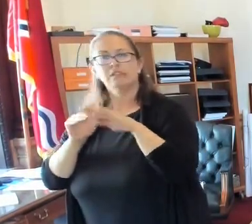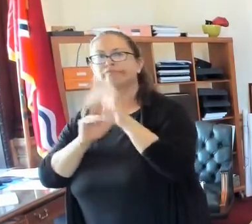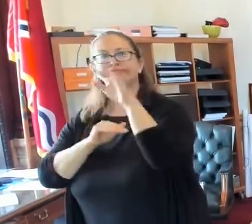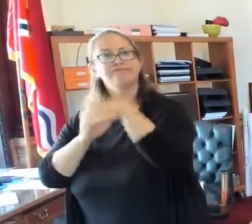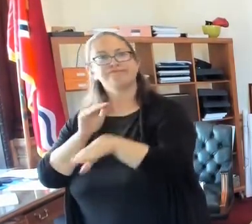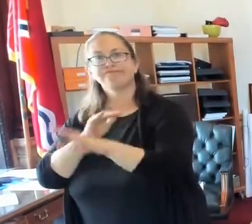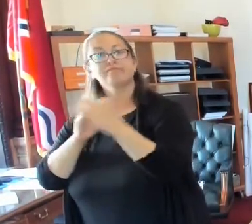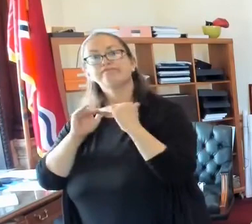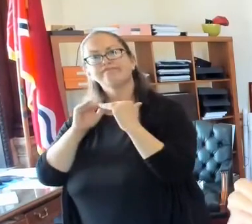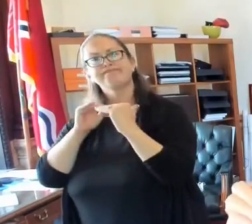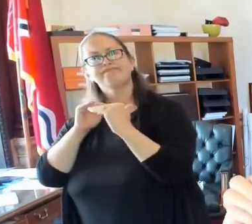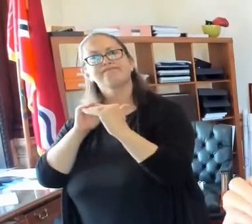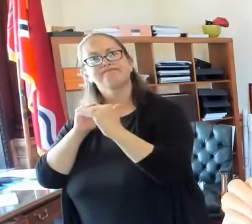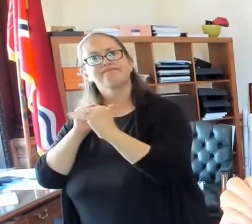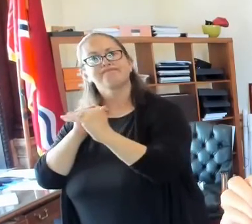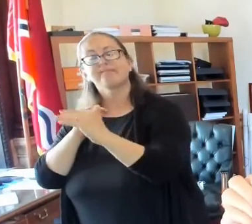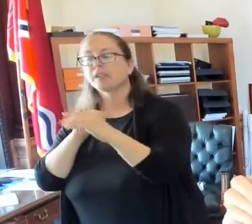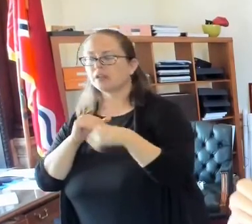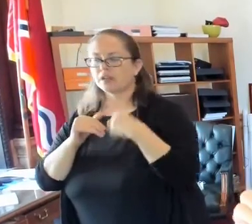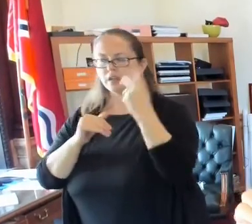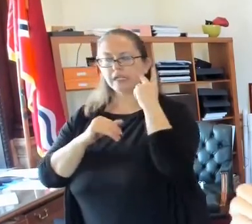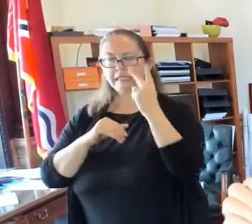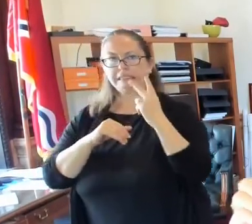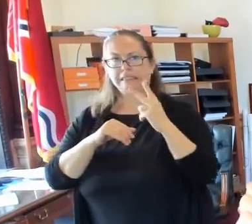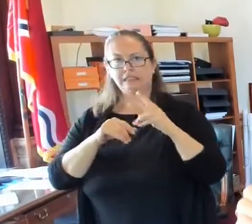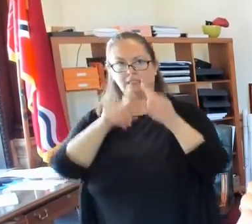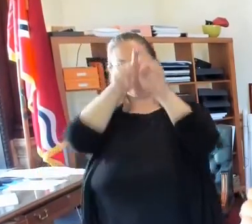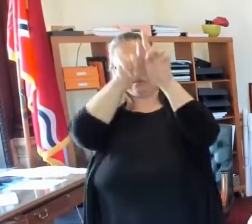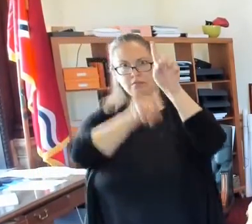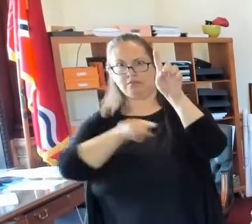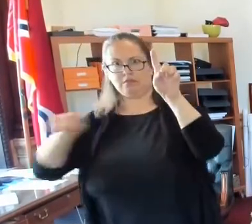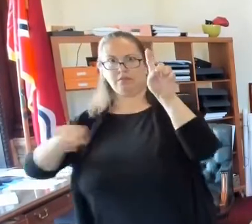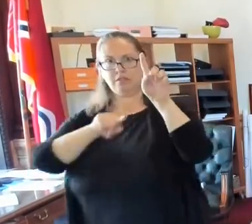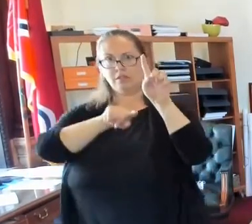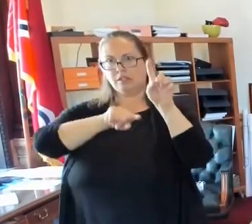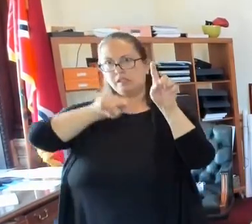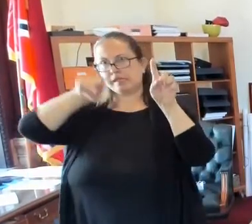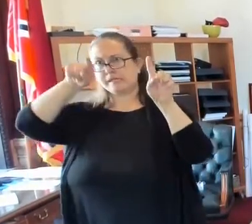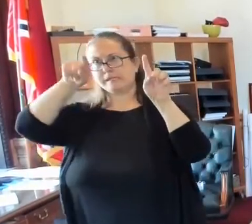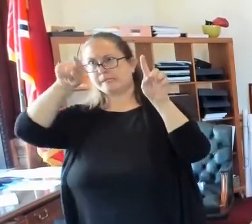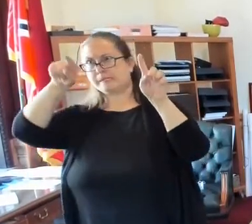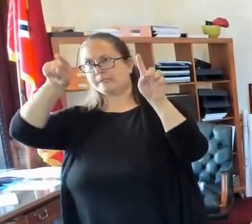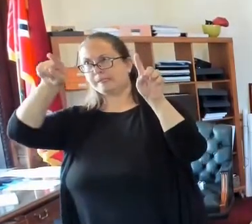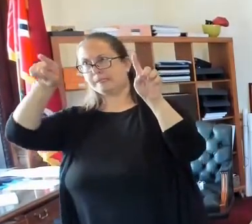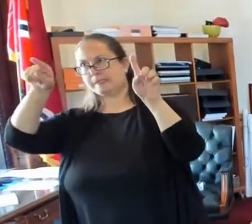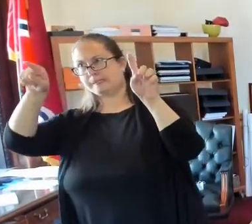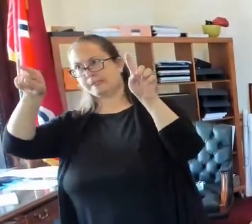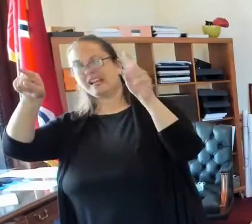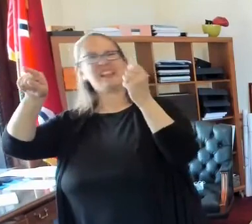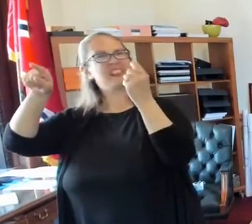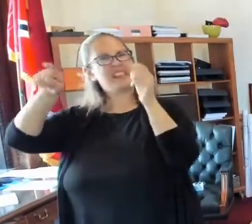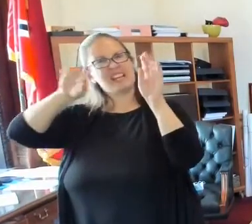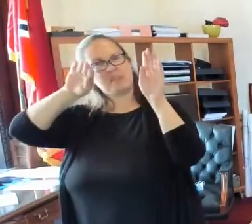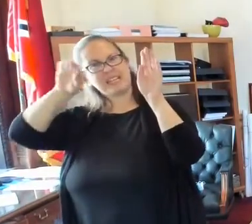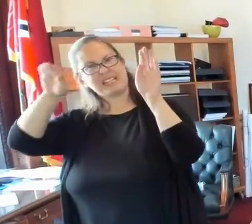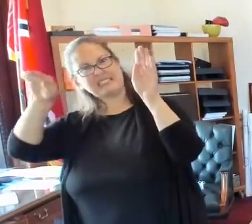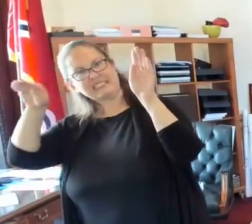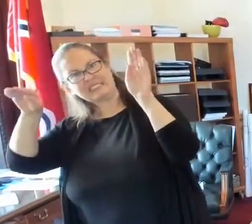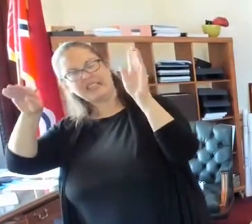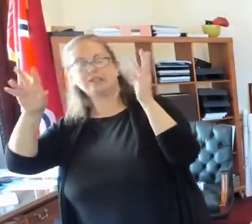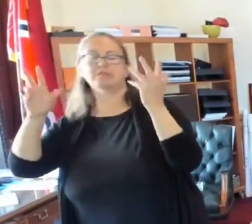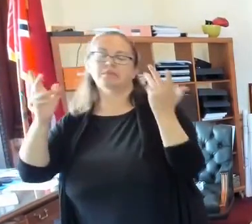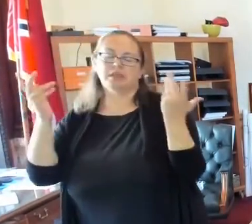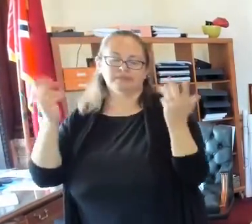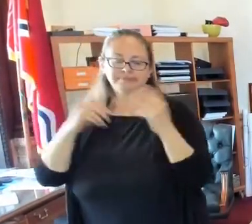When we look at it on a graph, we see just a tad of a downturn. So those are our